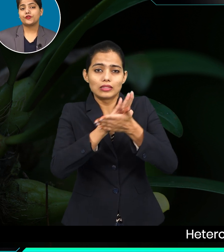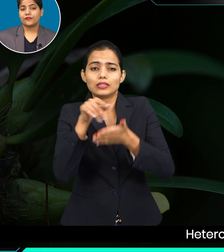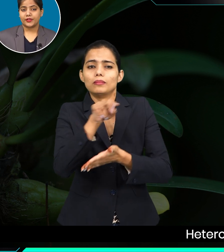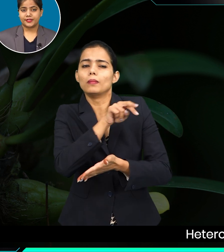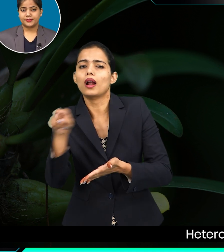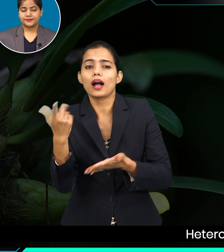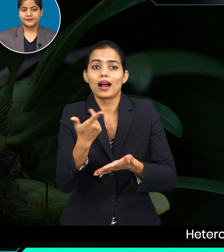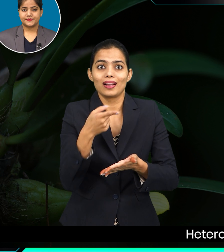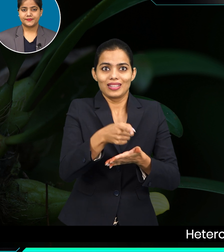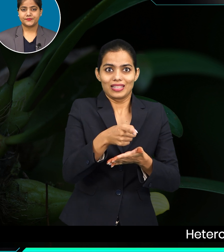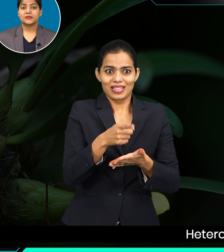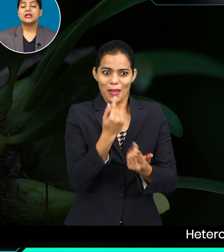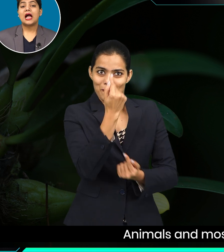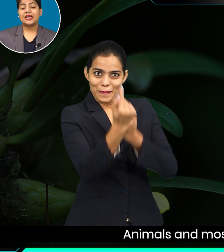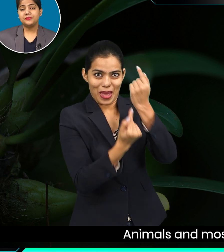Heterotrophic.